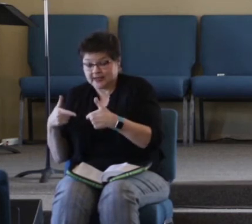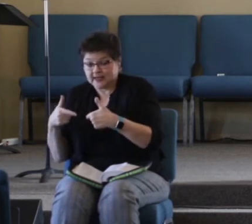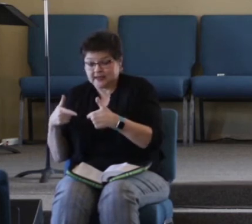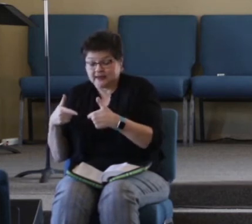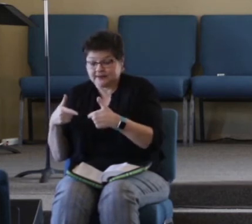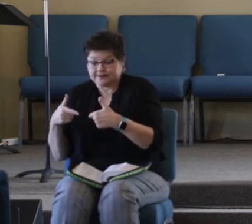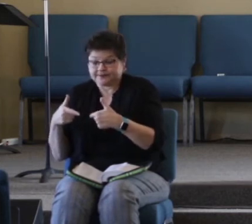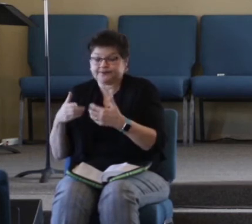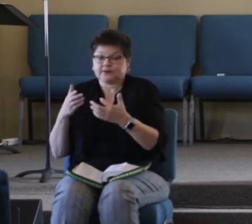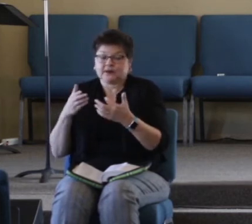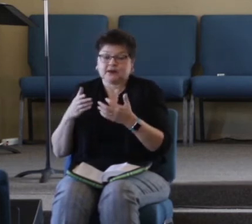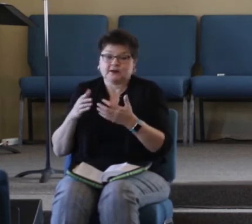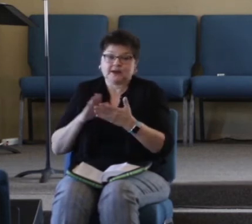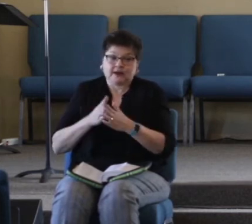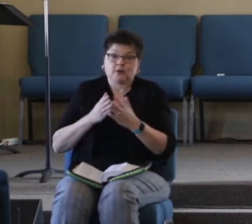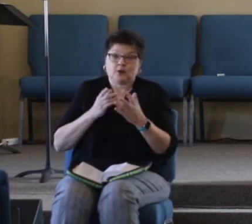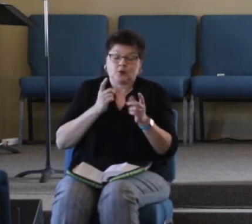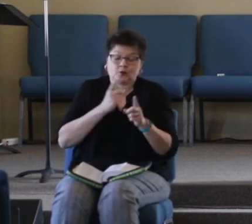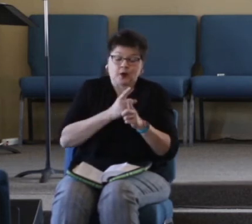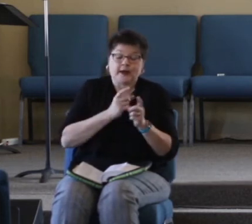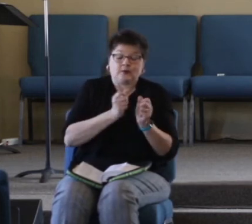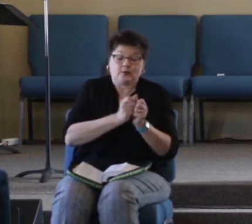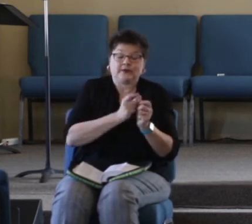right person.